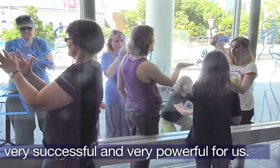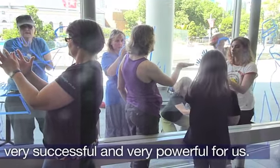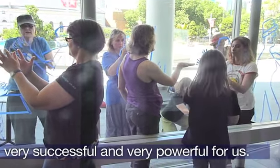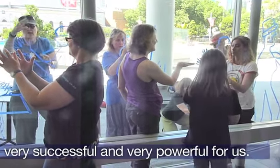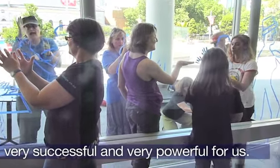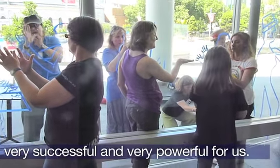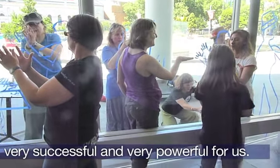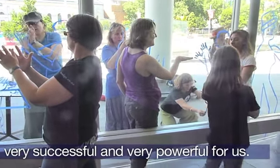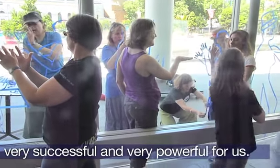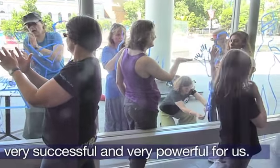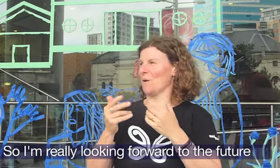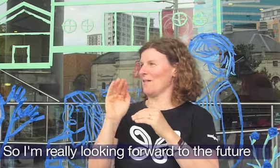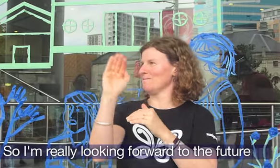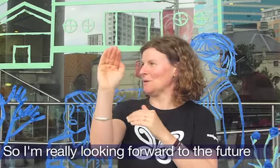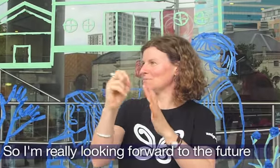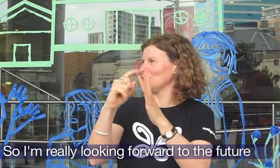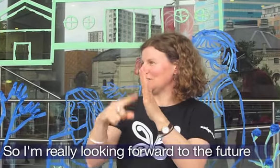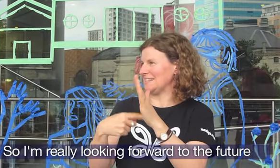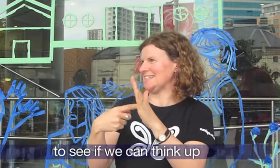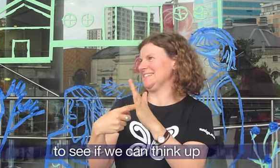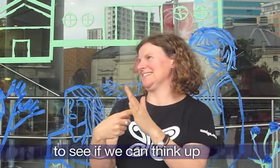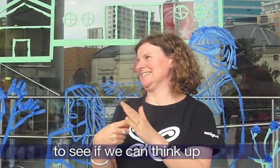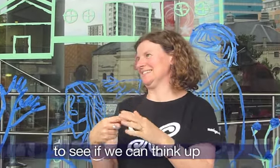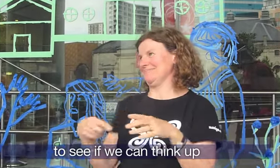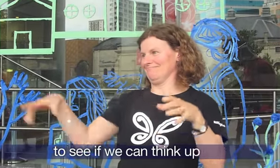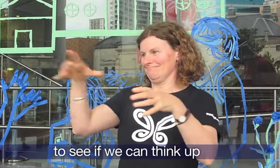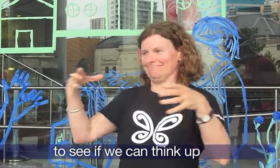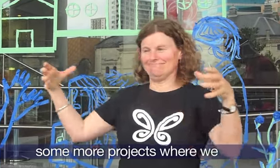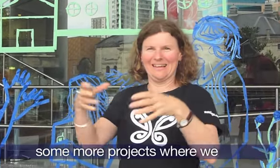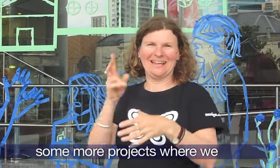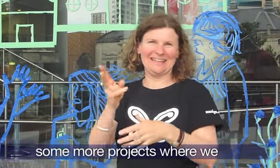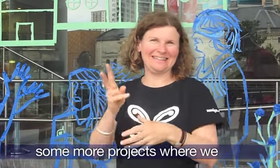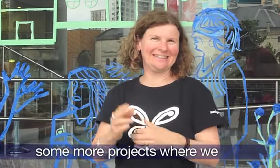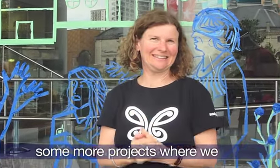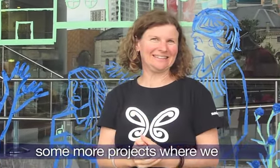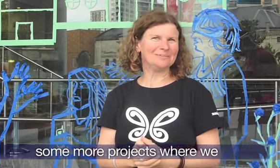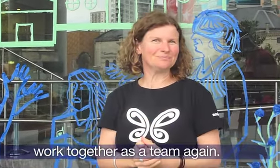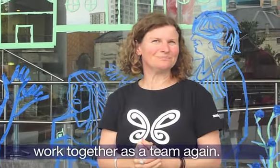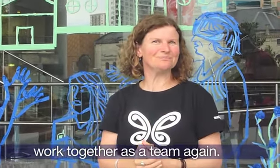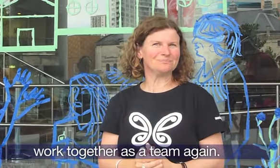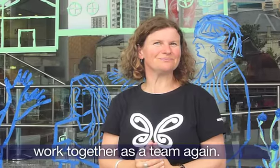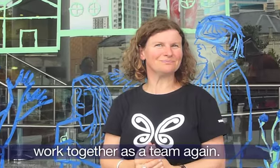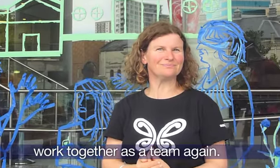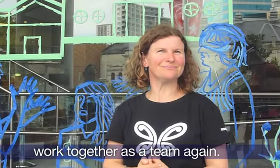for us. So I'm really looking forward to the future, see if we can think up some more projects where we work together as a team again.